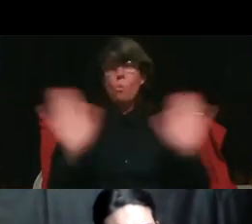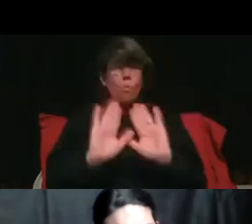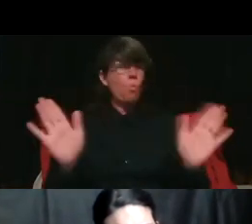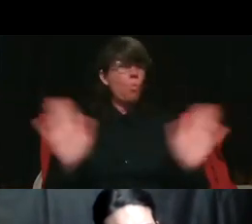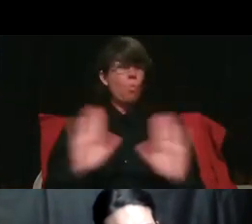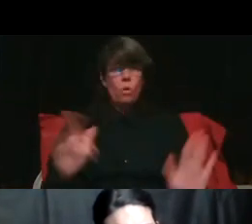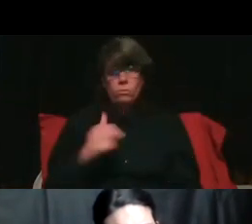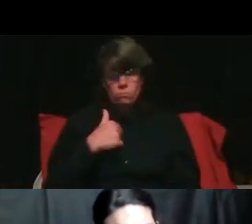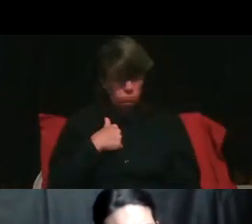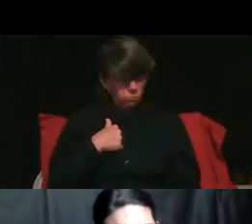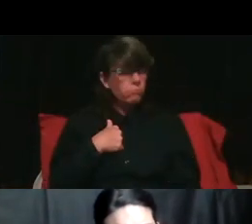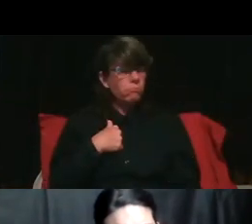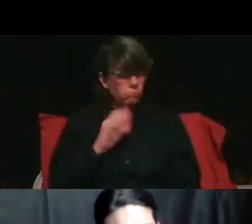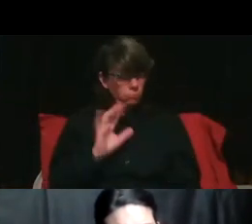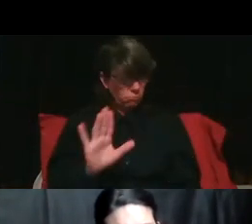No.